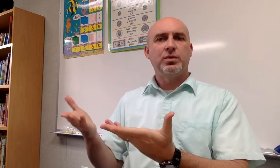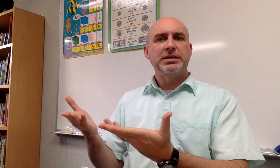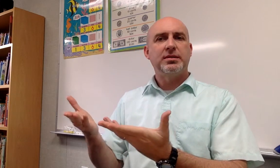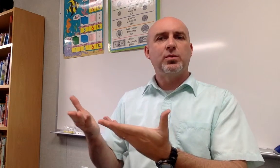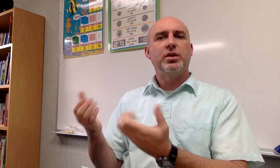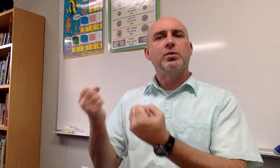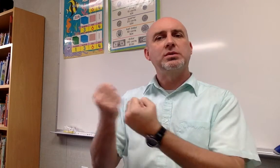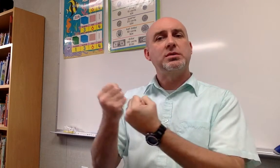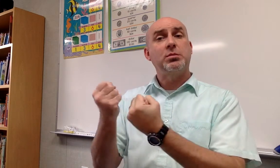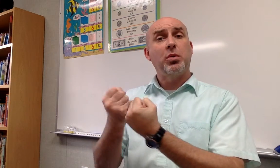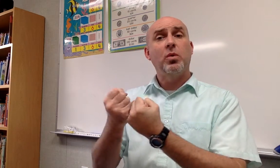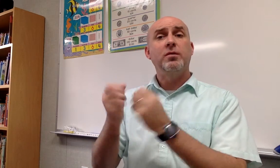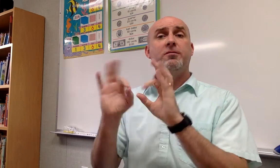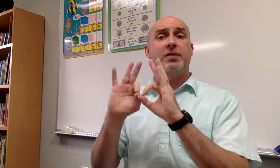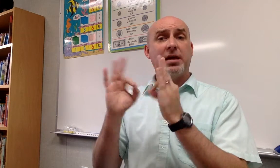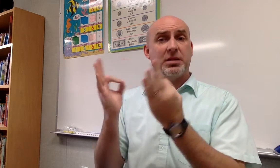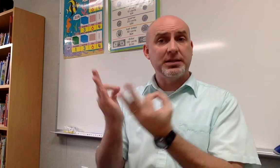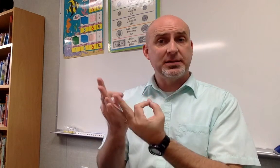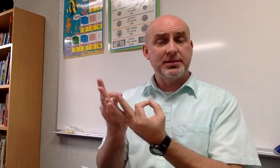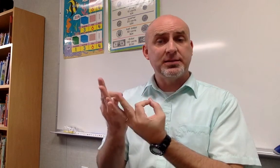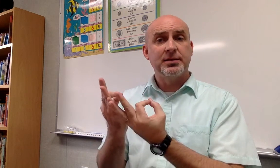reason they were there was to support families